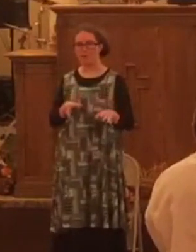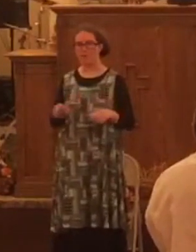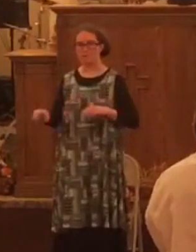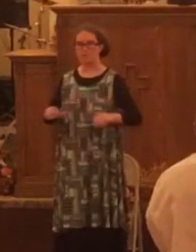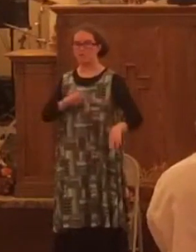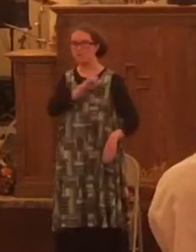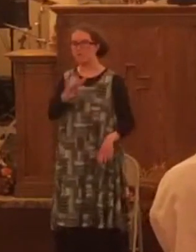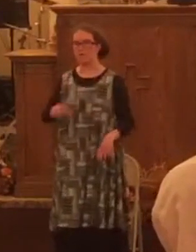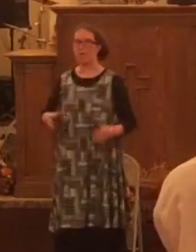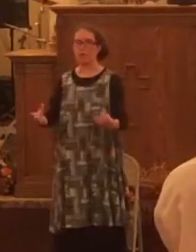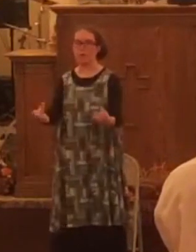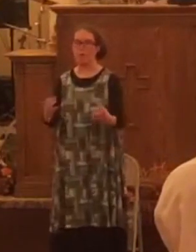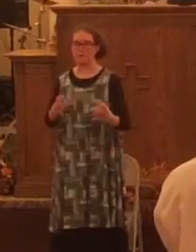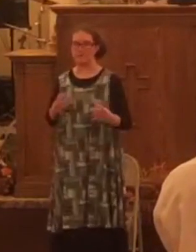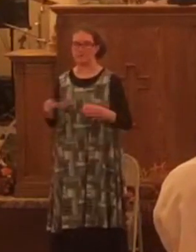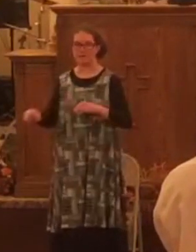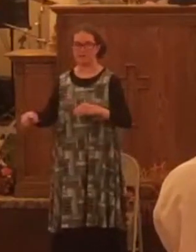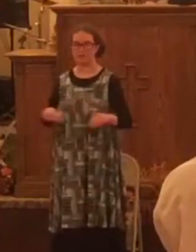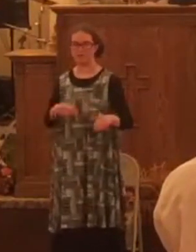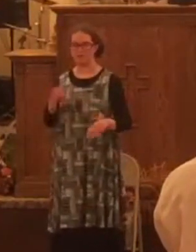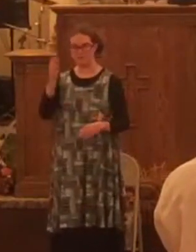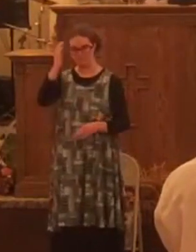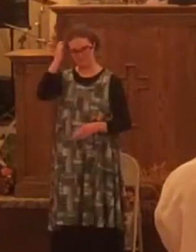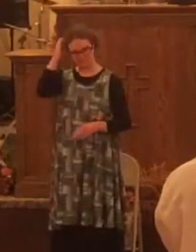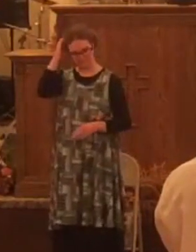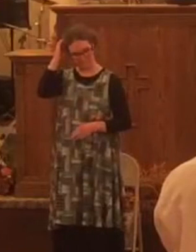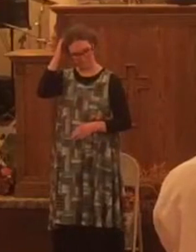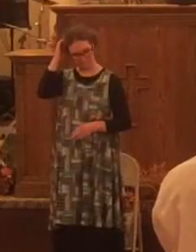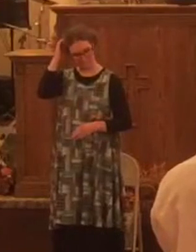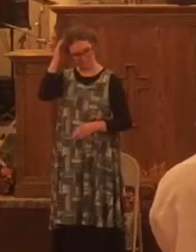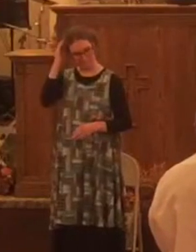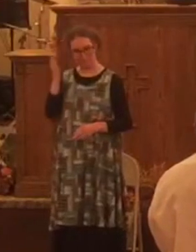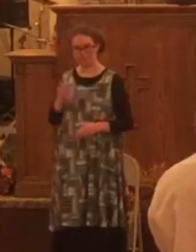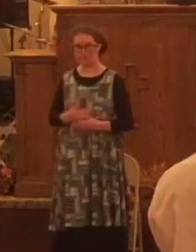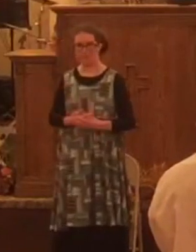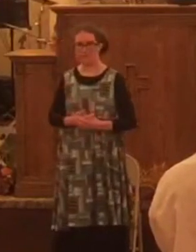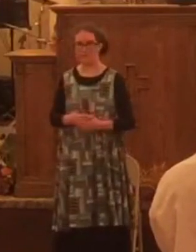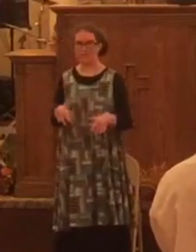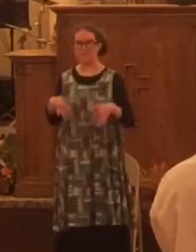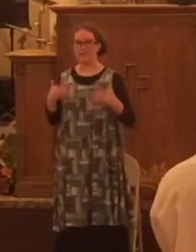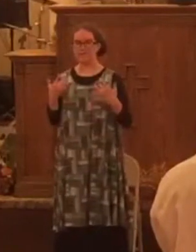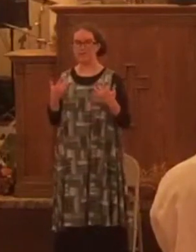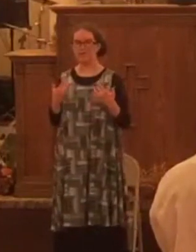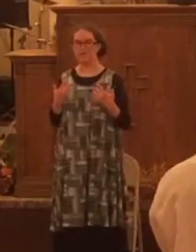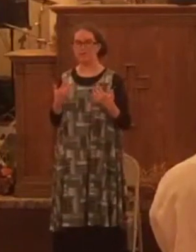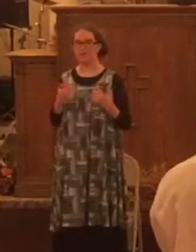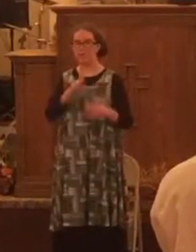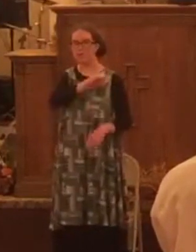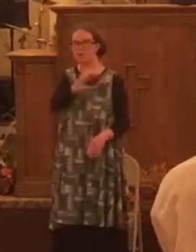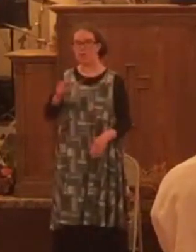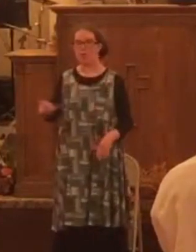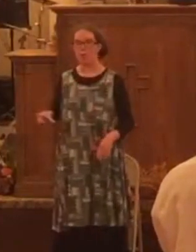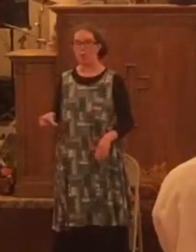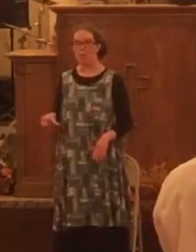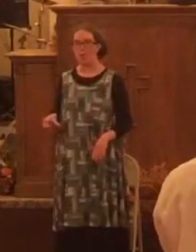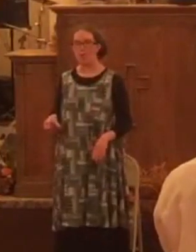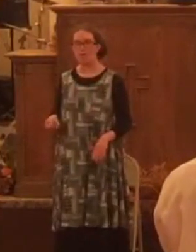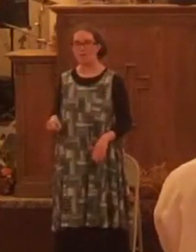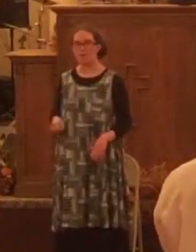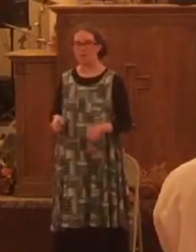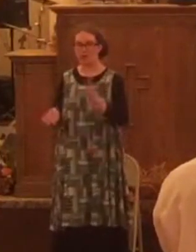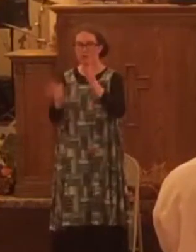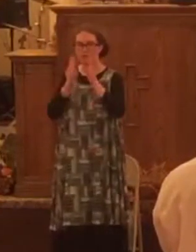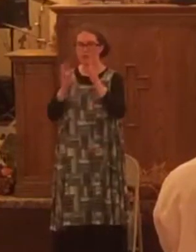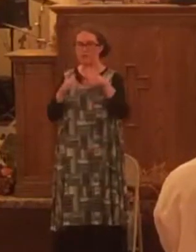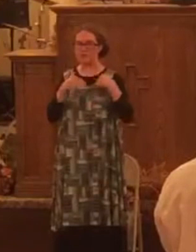would have me to do. Amen. Praise amen. God. Thank you, Jesus. I feel like, amen, the Lord